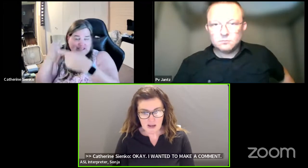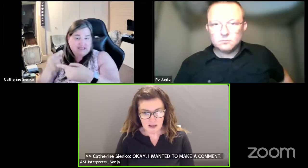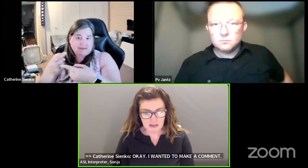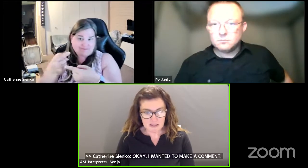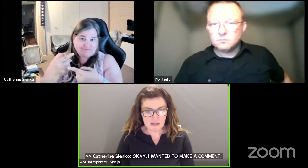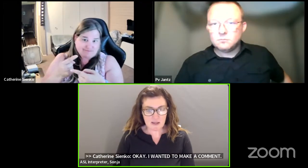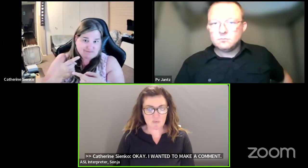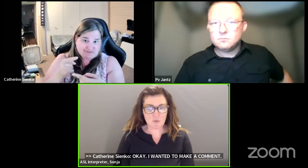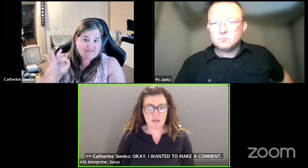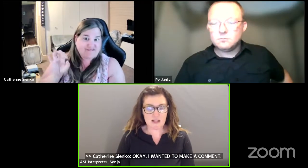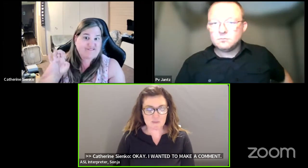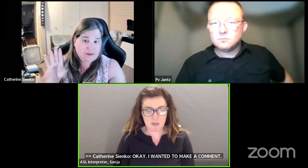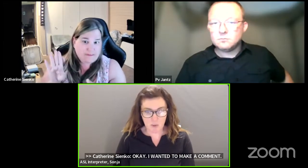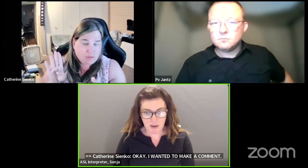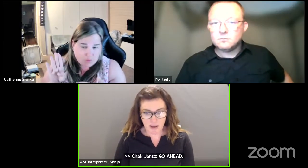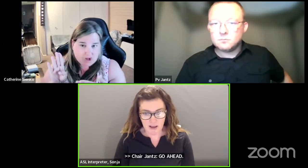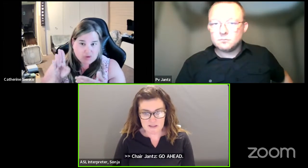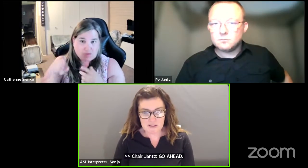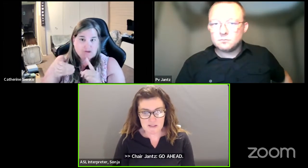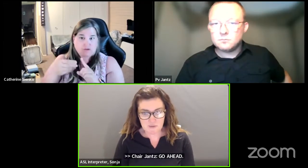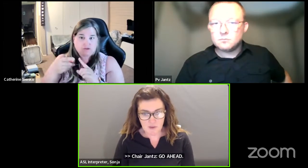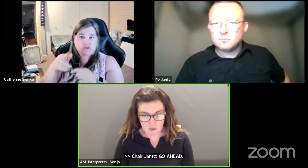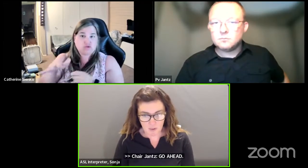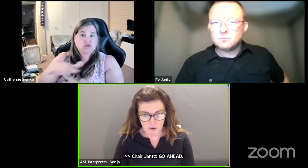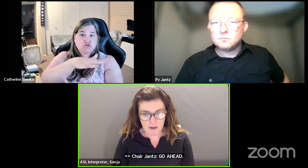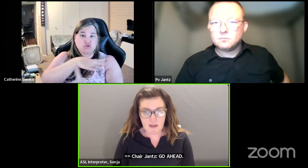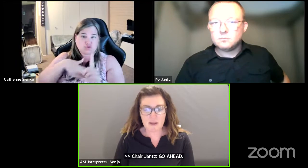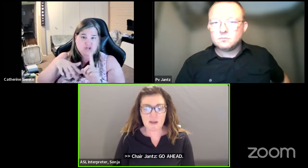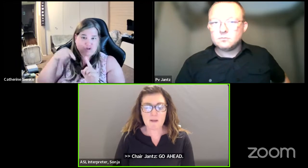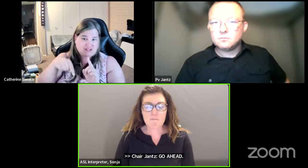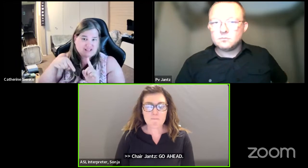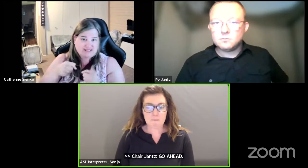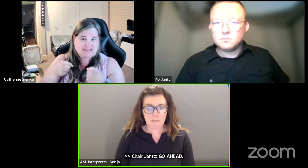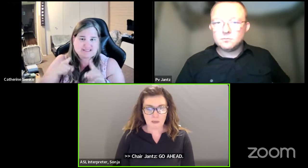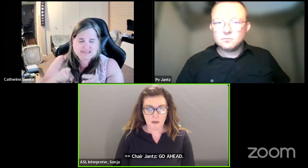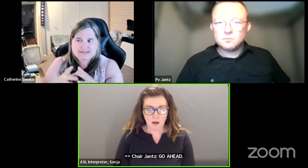hearing tonight and what has been going on since February